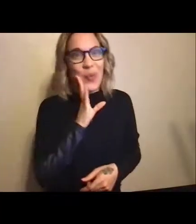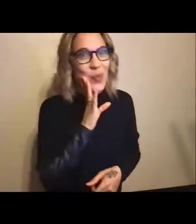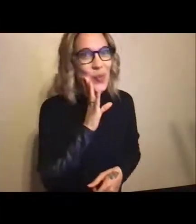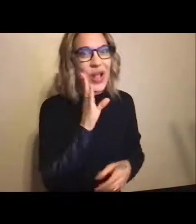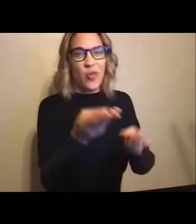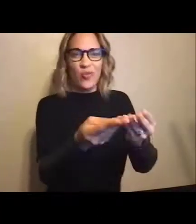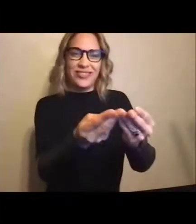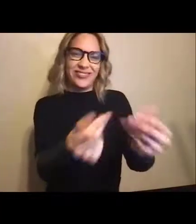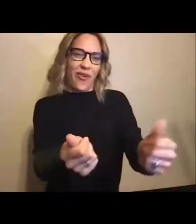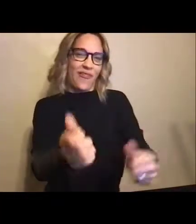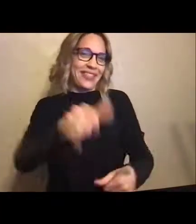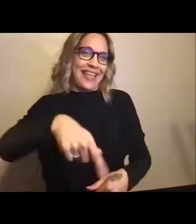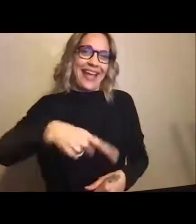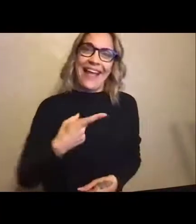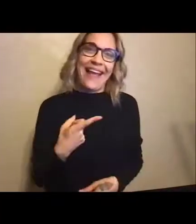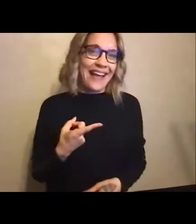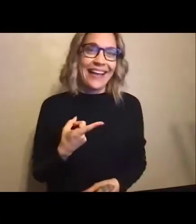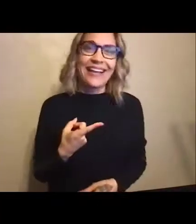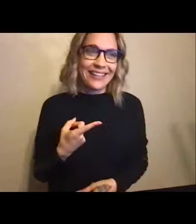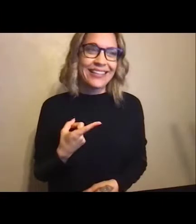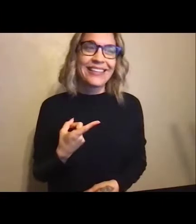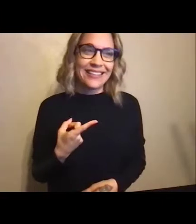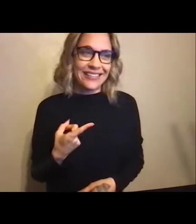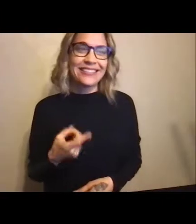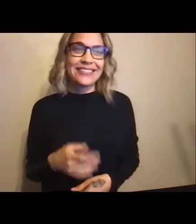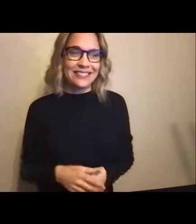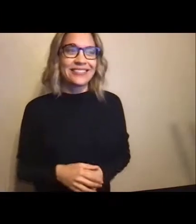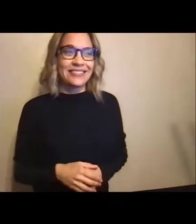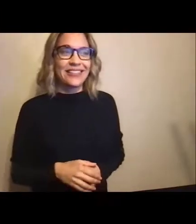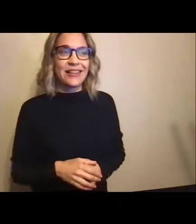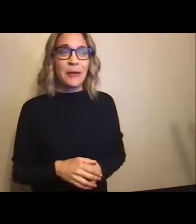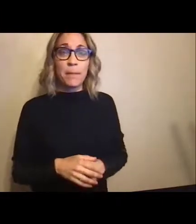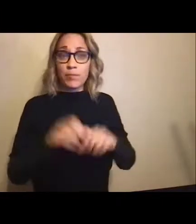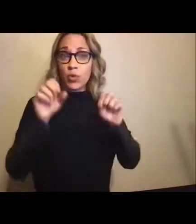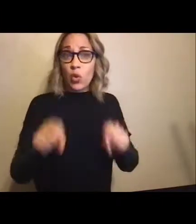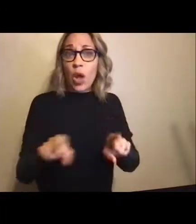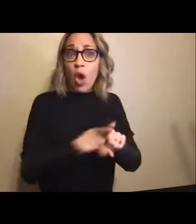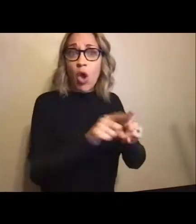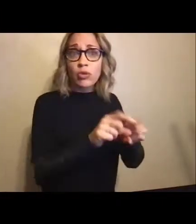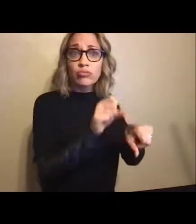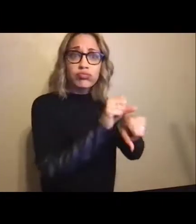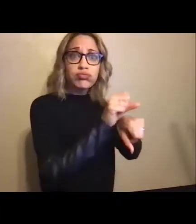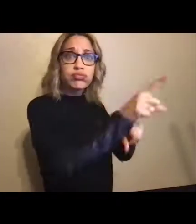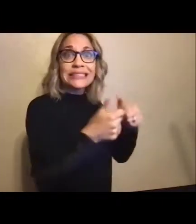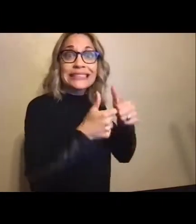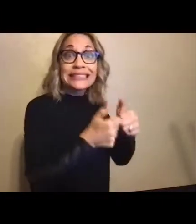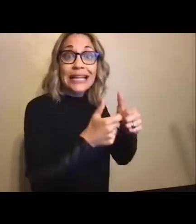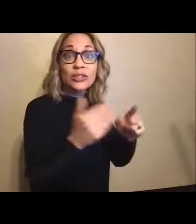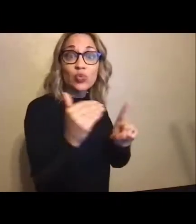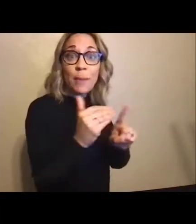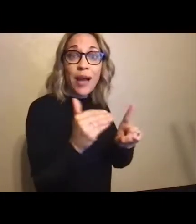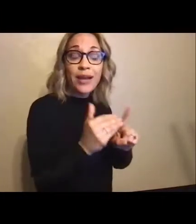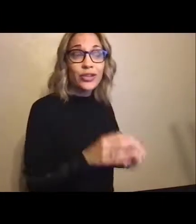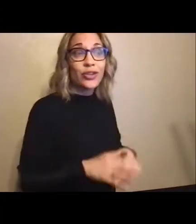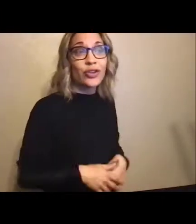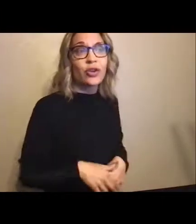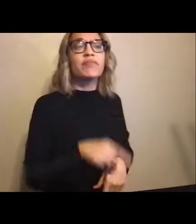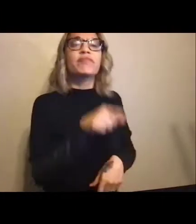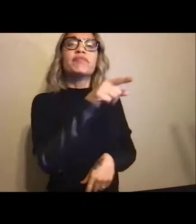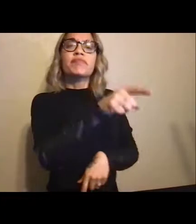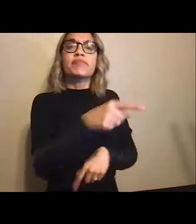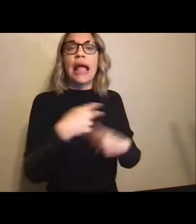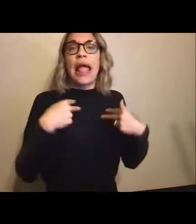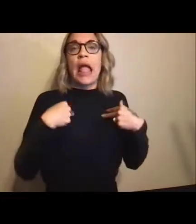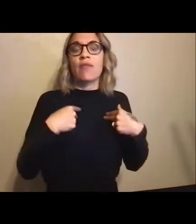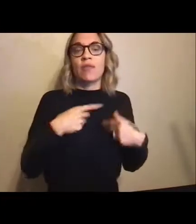waste of my time, to have that occur frequently or to not be able to get together with people, I think this is a great solution for you. Can also send